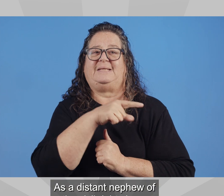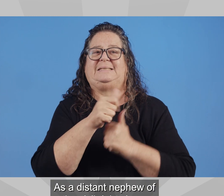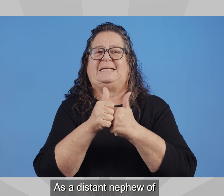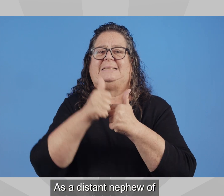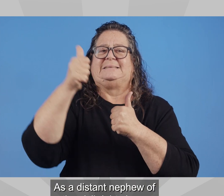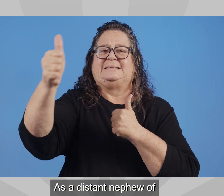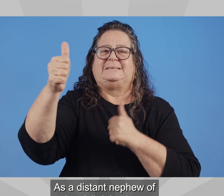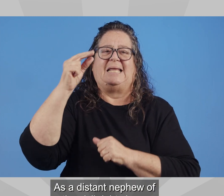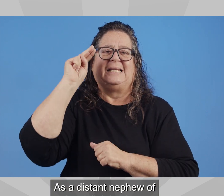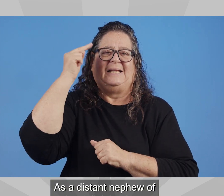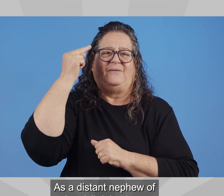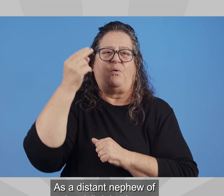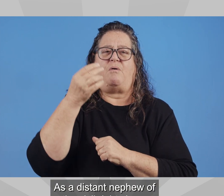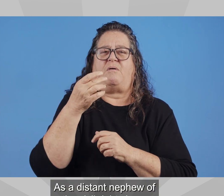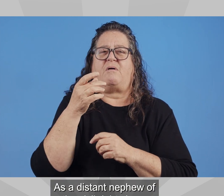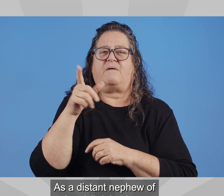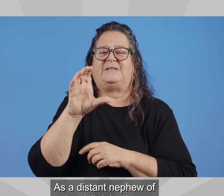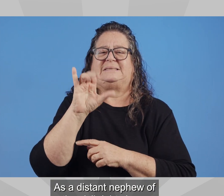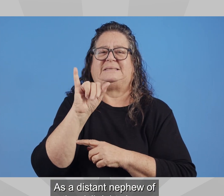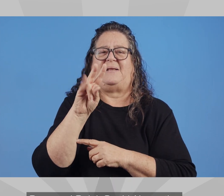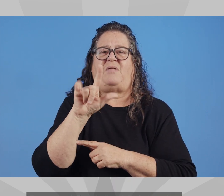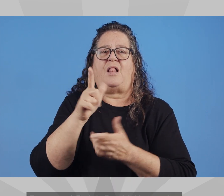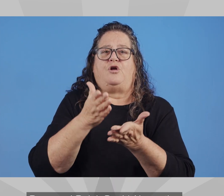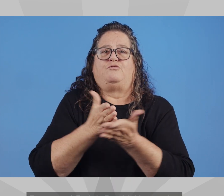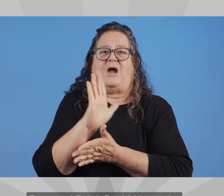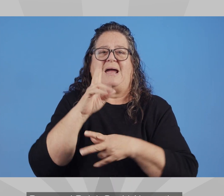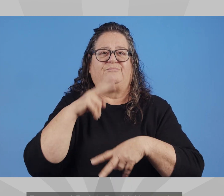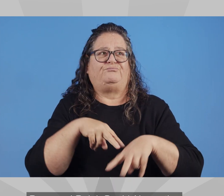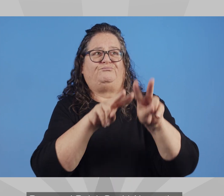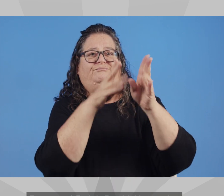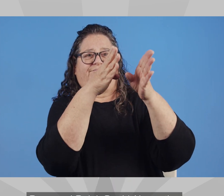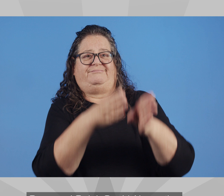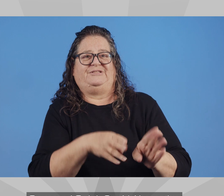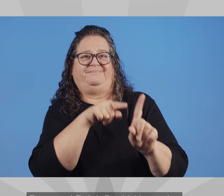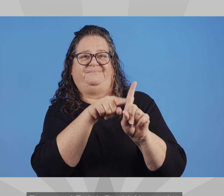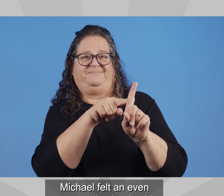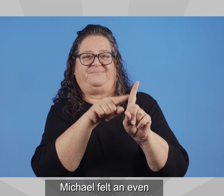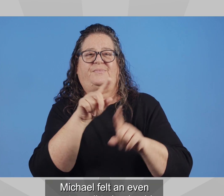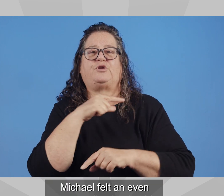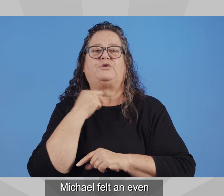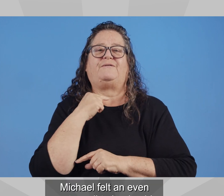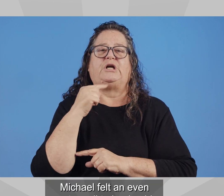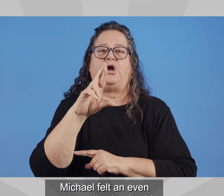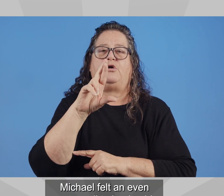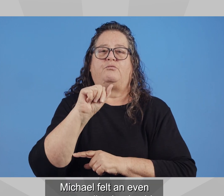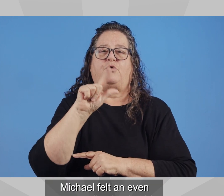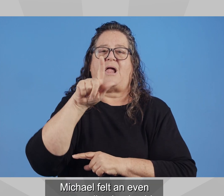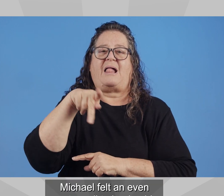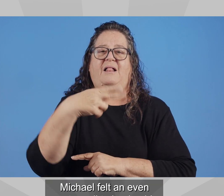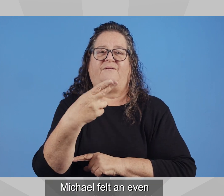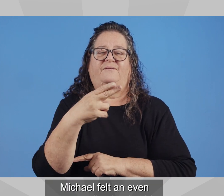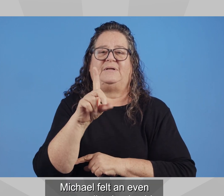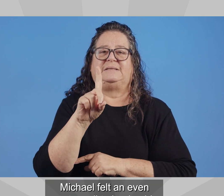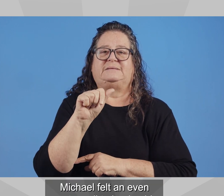As a distant nephew of the civil rights icon, Reverend Ralph David Abernathy, Michael felt an even greater